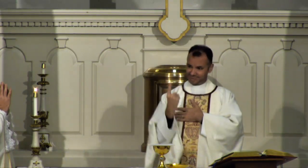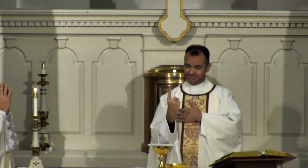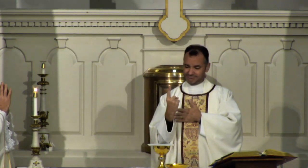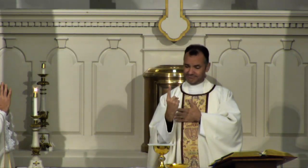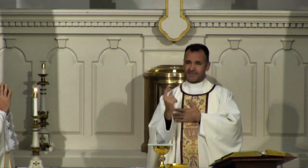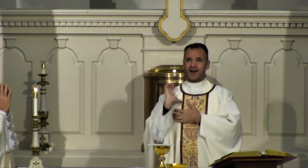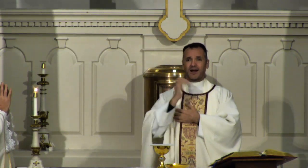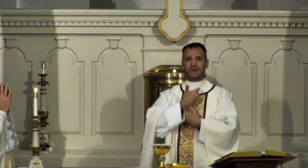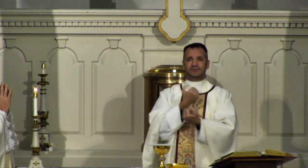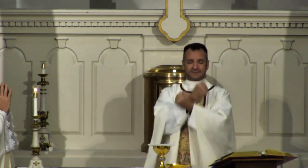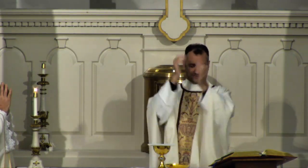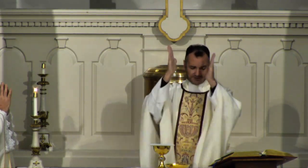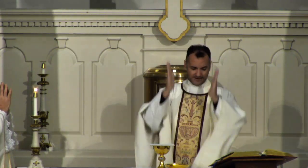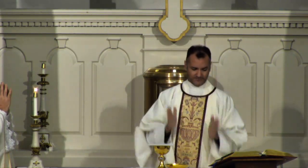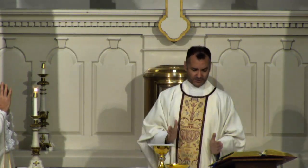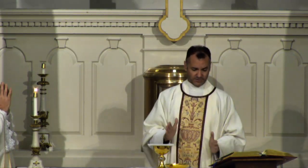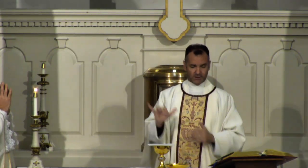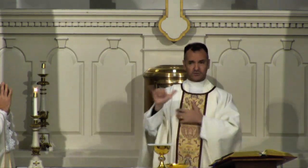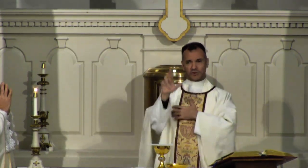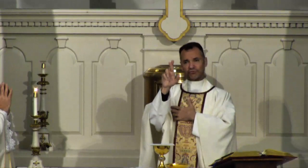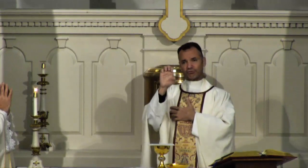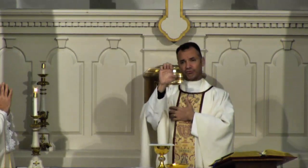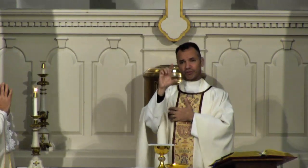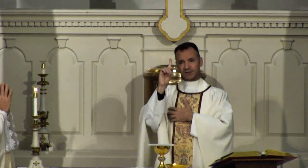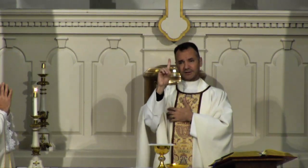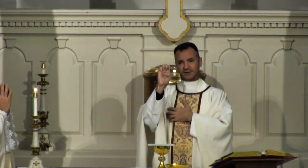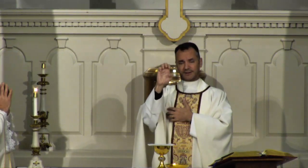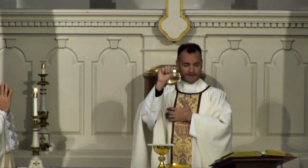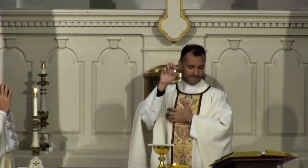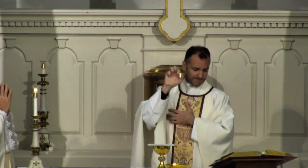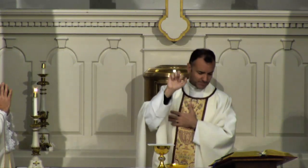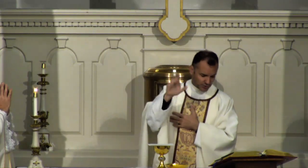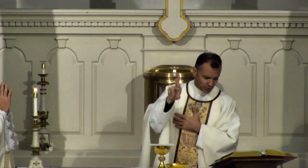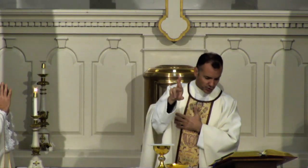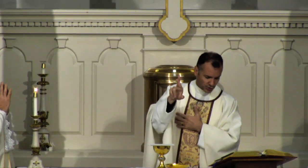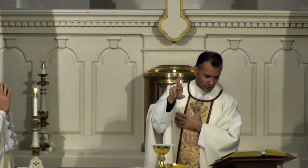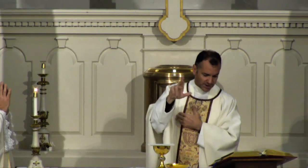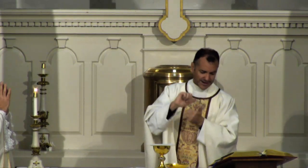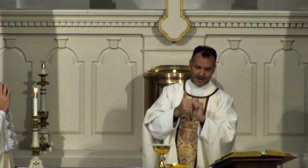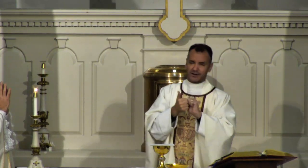whom you sent as our Savior and Redeemer,